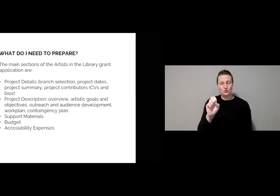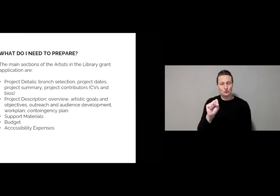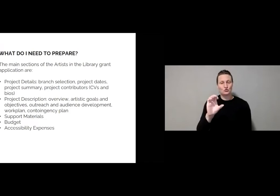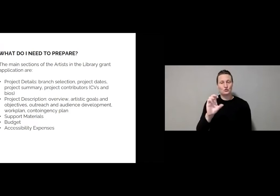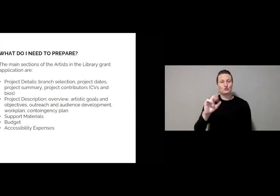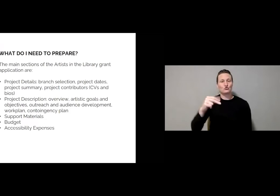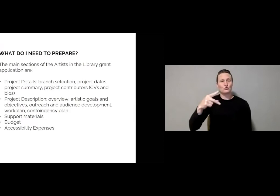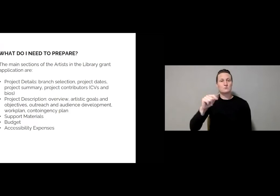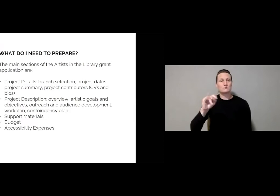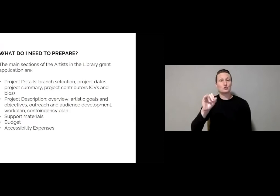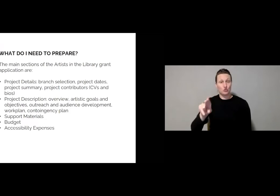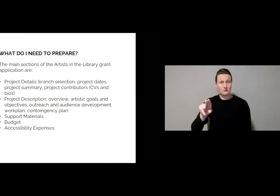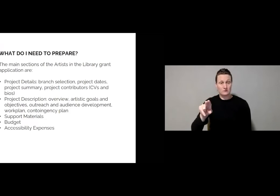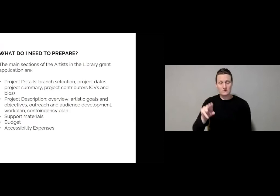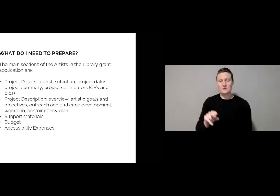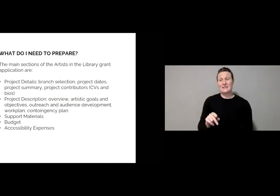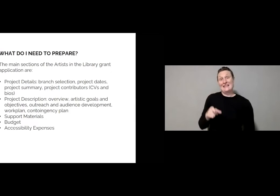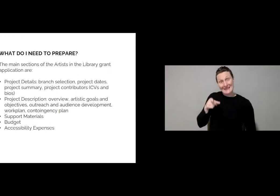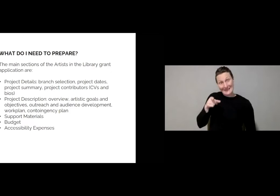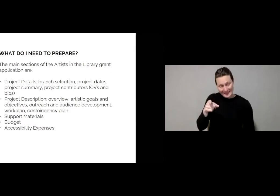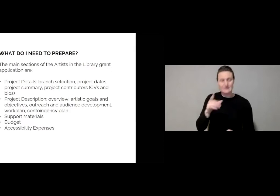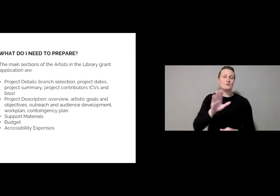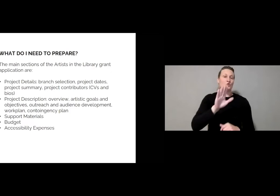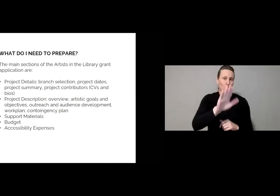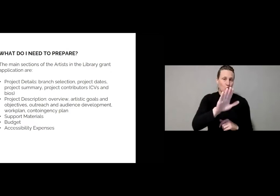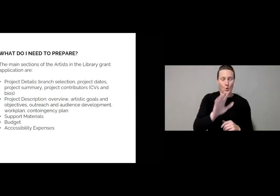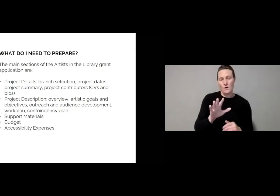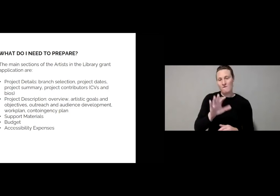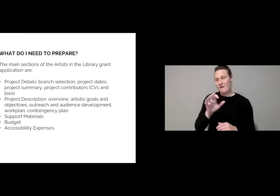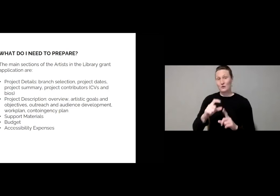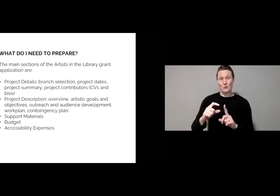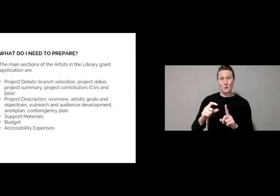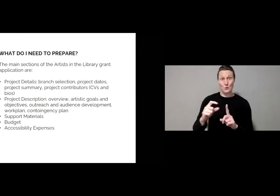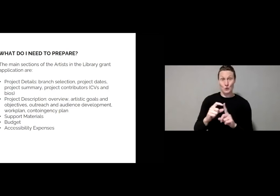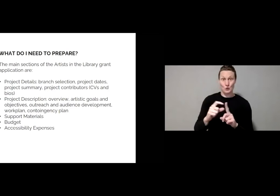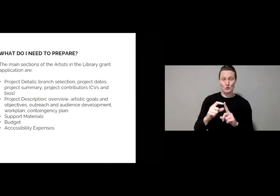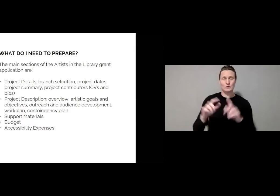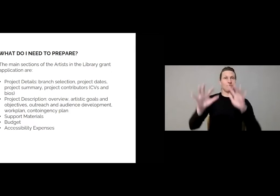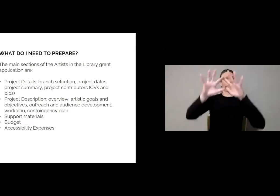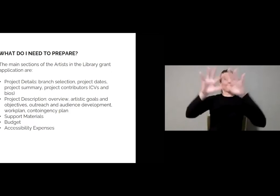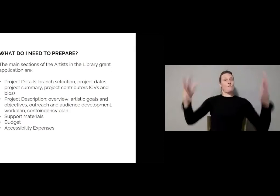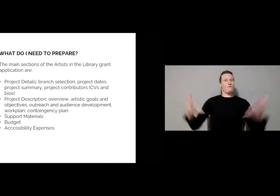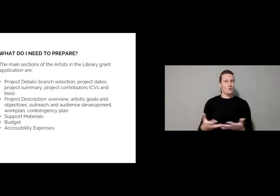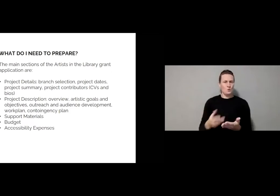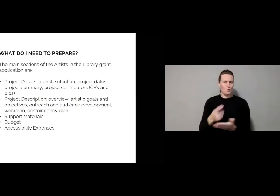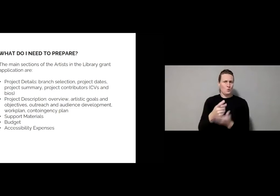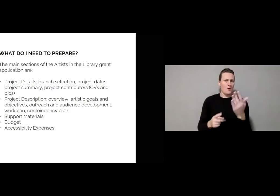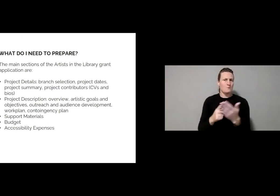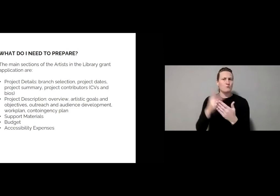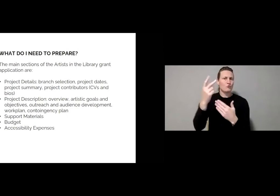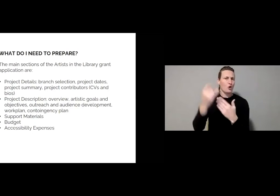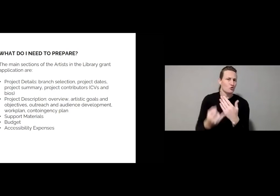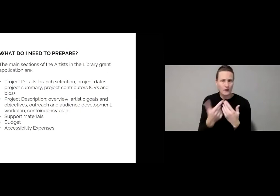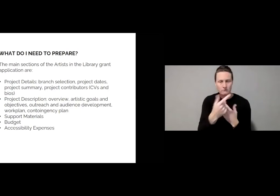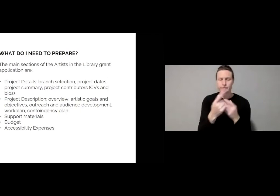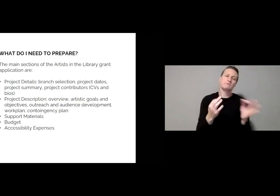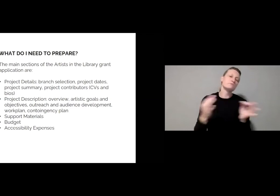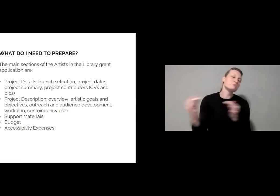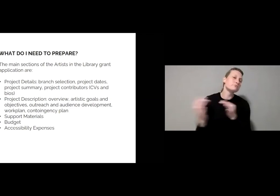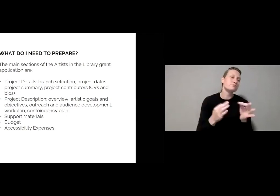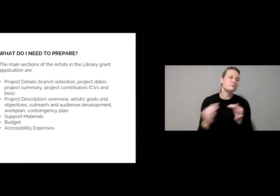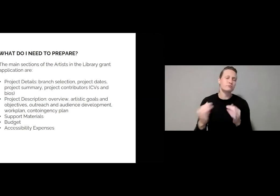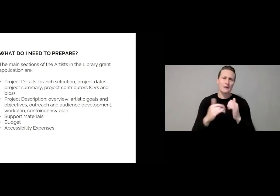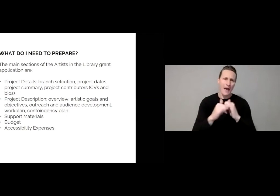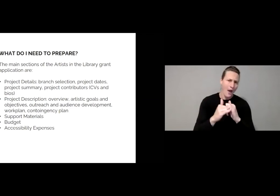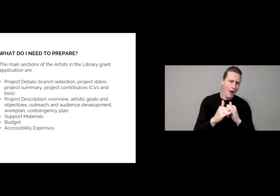your nice 500-word project overview, where you talk about the sort of how and why and